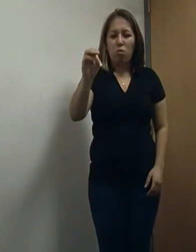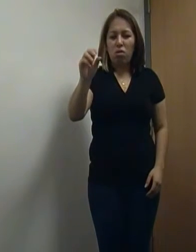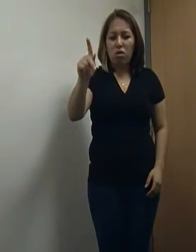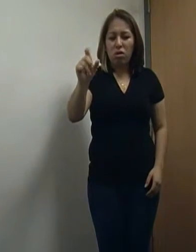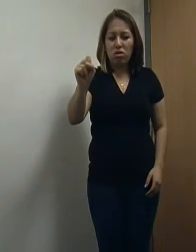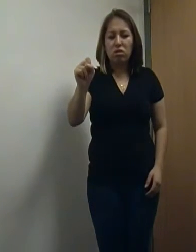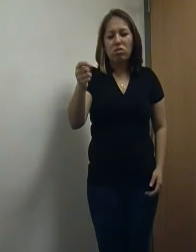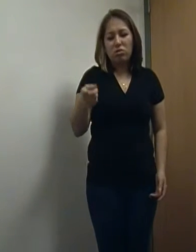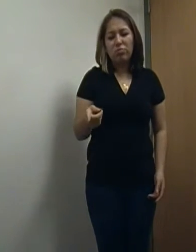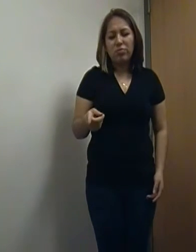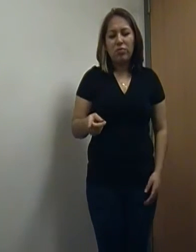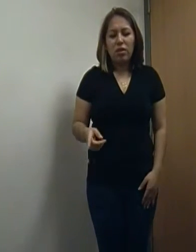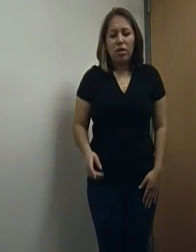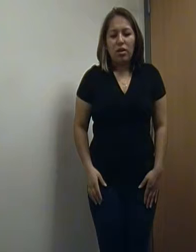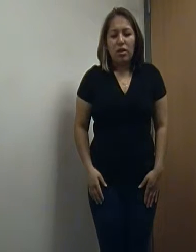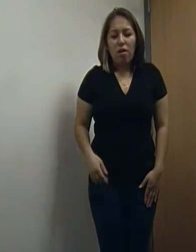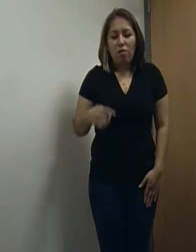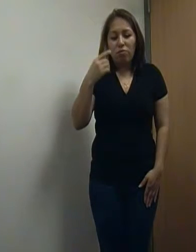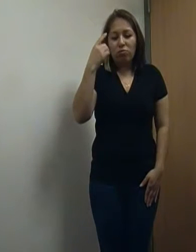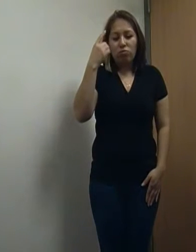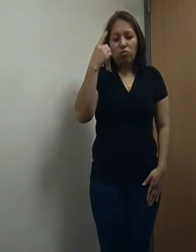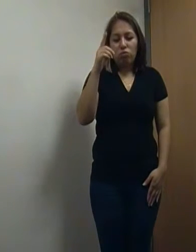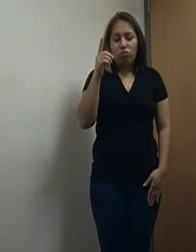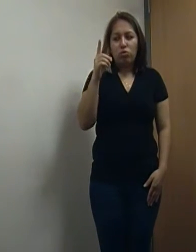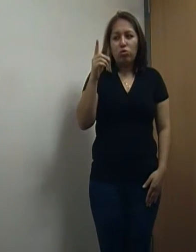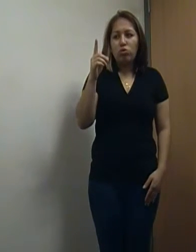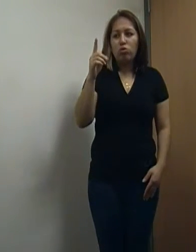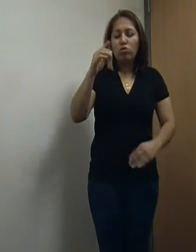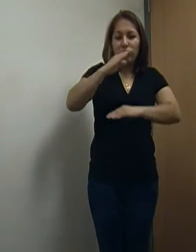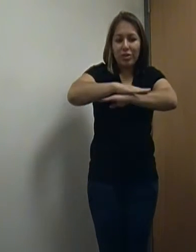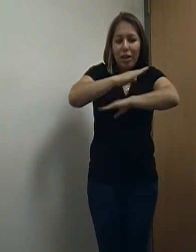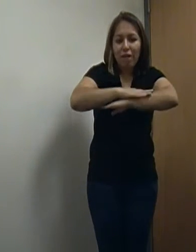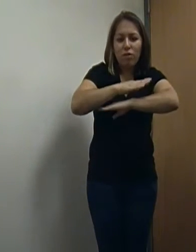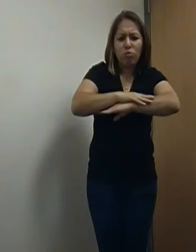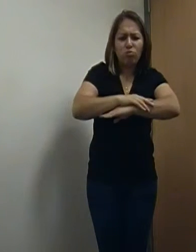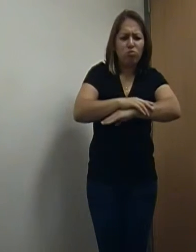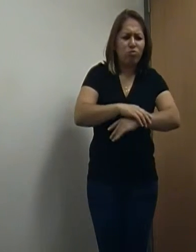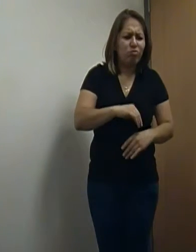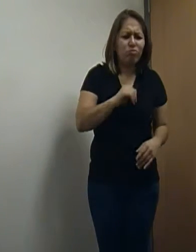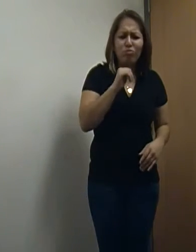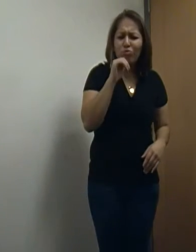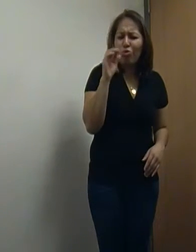also made into a table, a very rare piece of furniture.